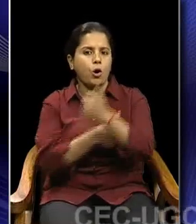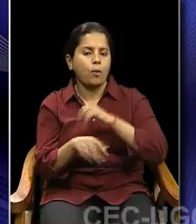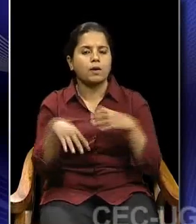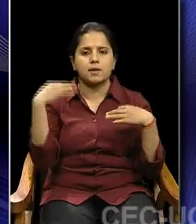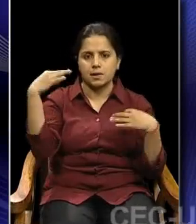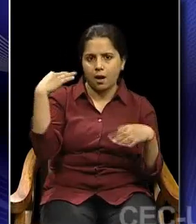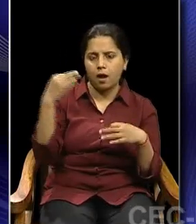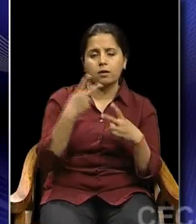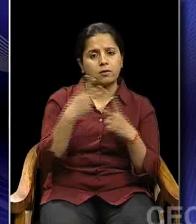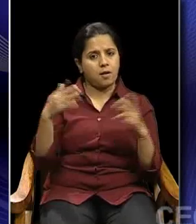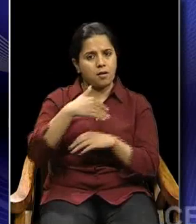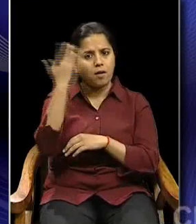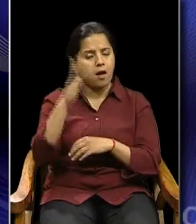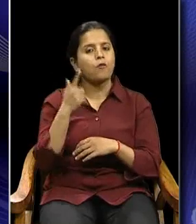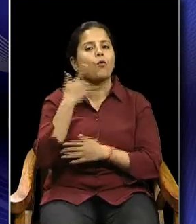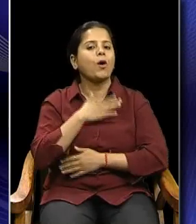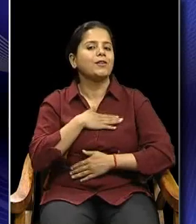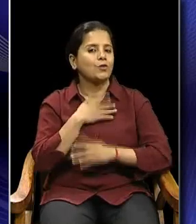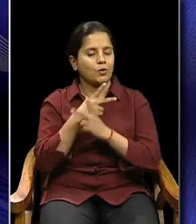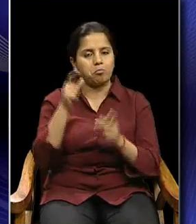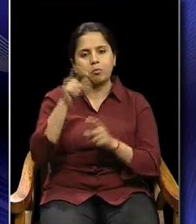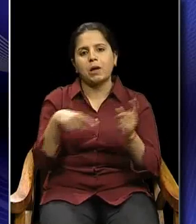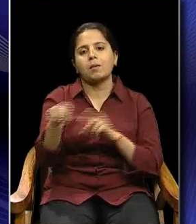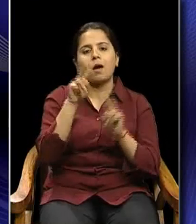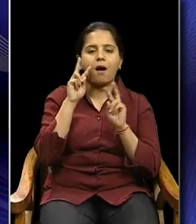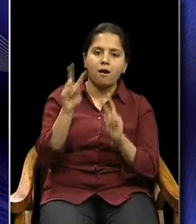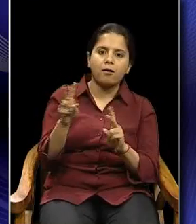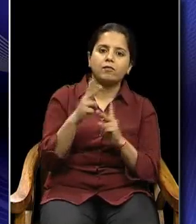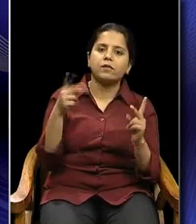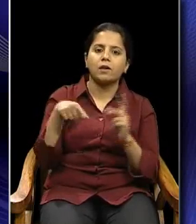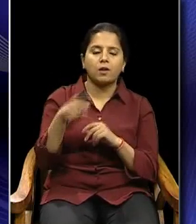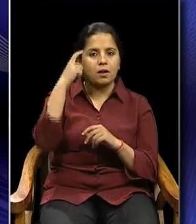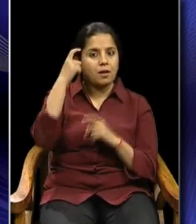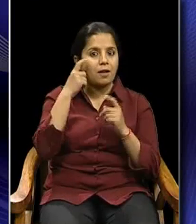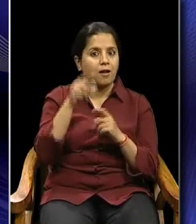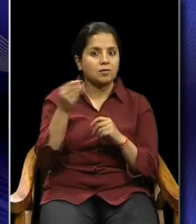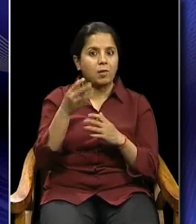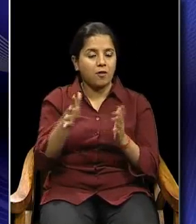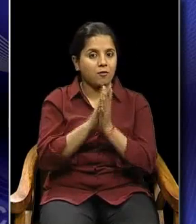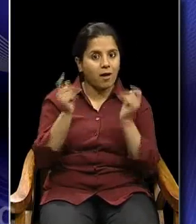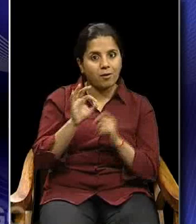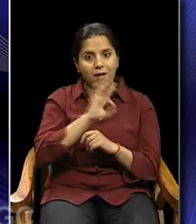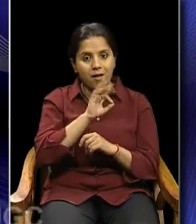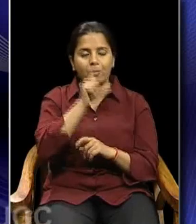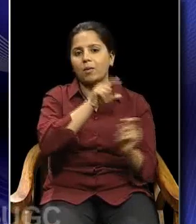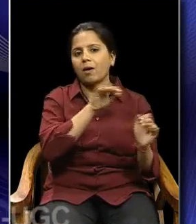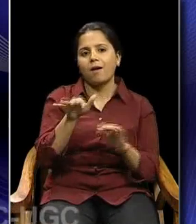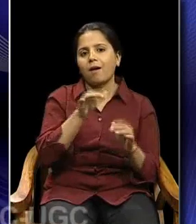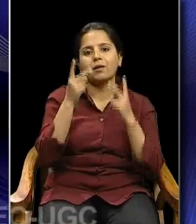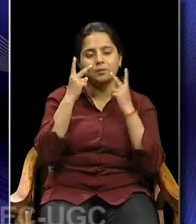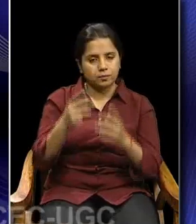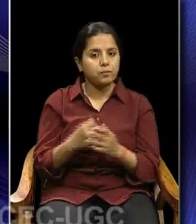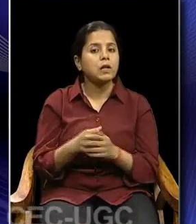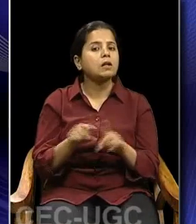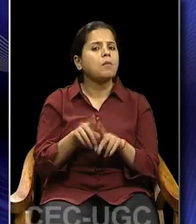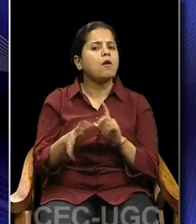being organized to entertain the people, those who are concerned with these kinds of festivals. Then we